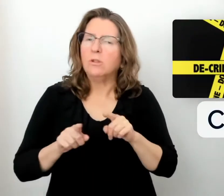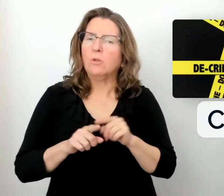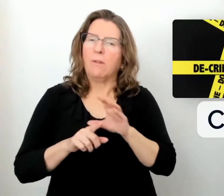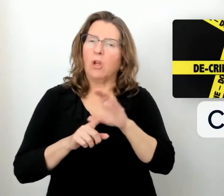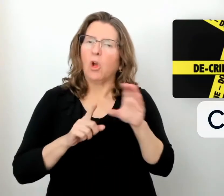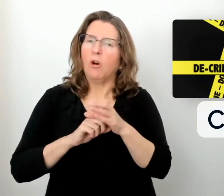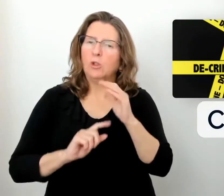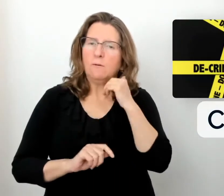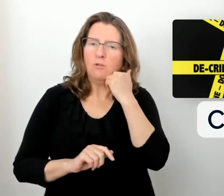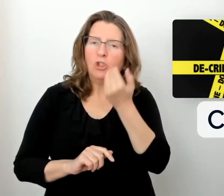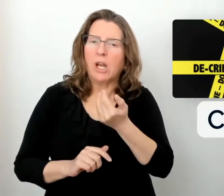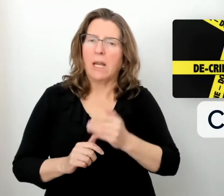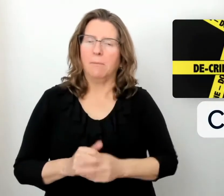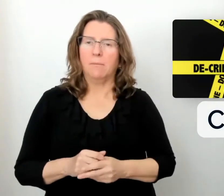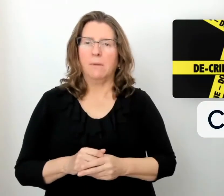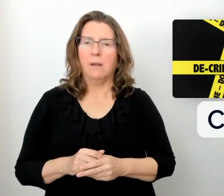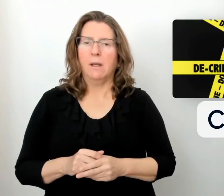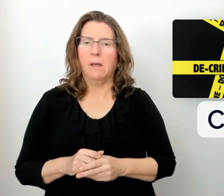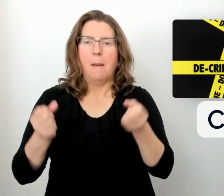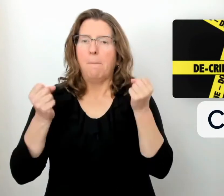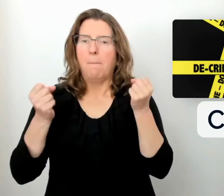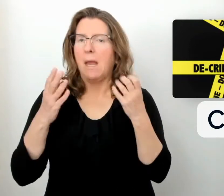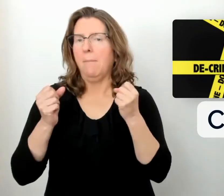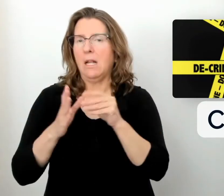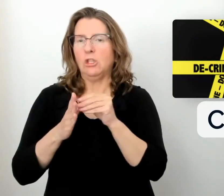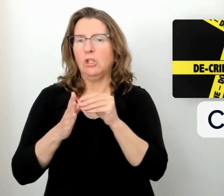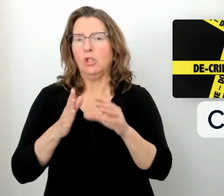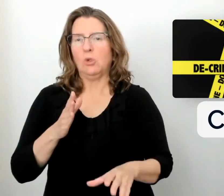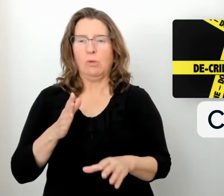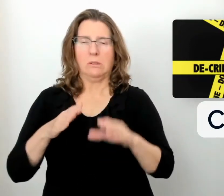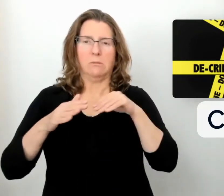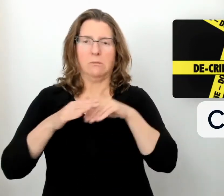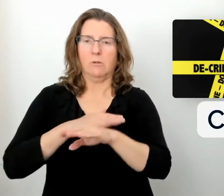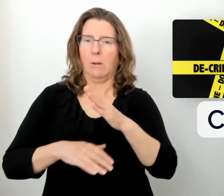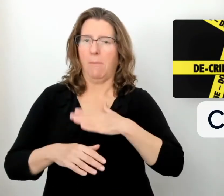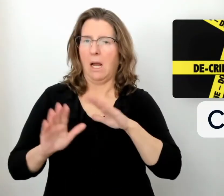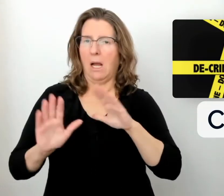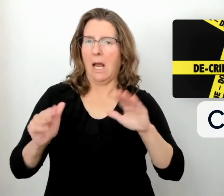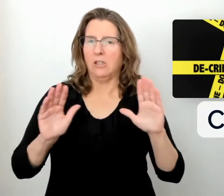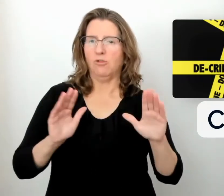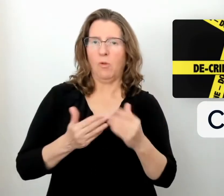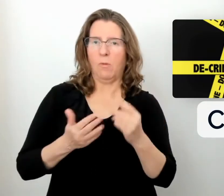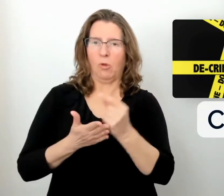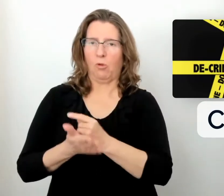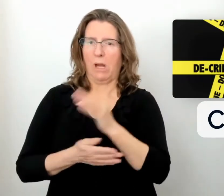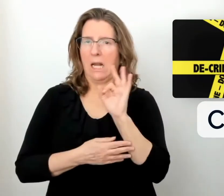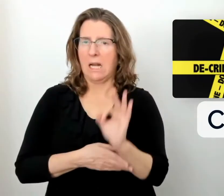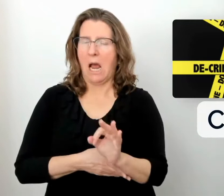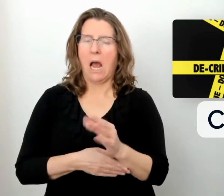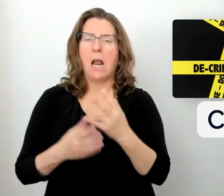Another narrative was shaming, the culture of shame. So many of the students coming into my grade 9 class